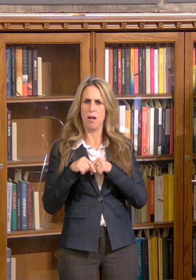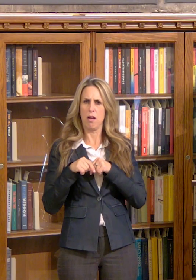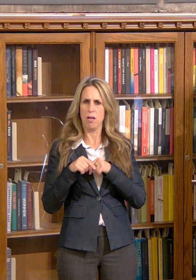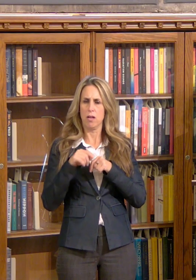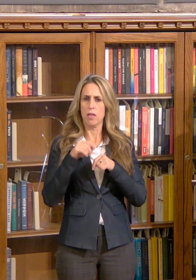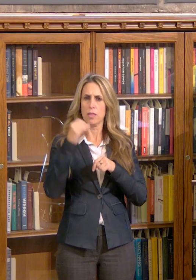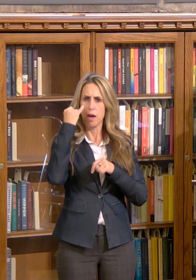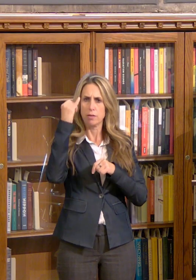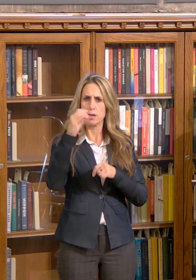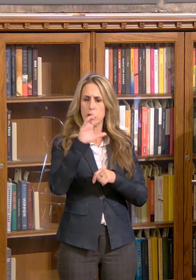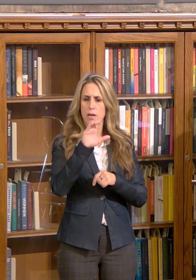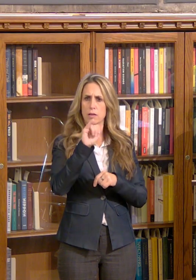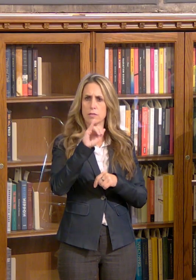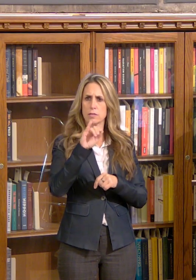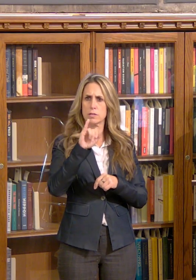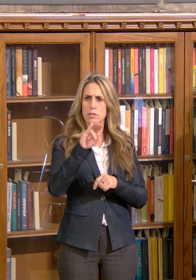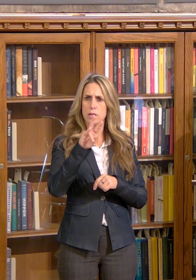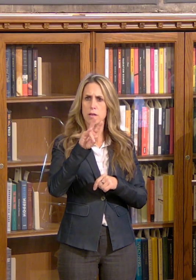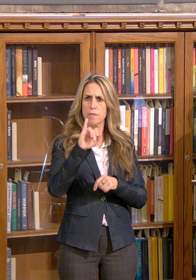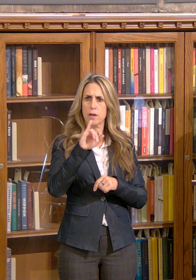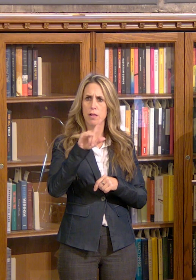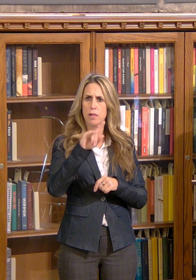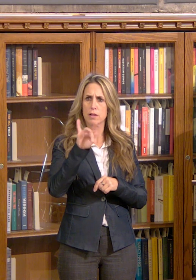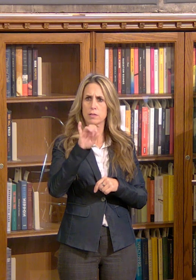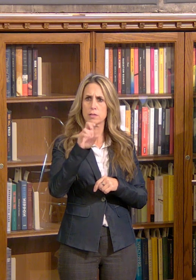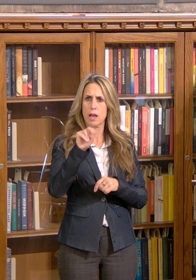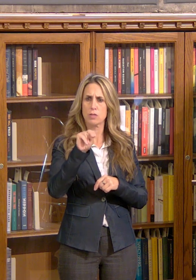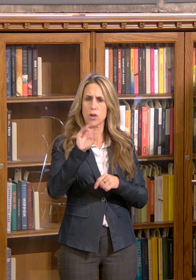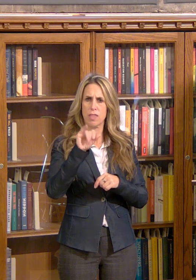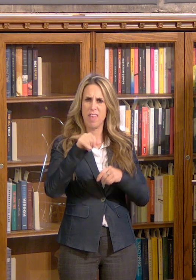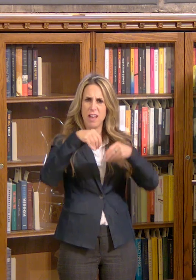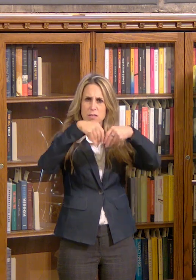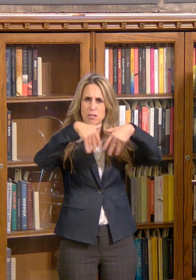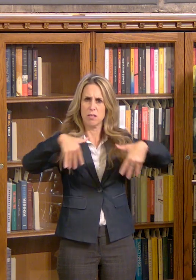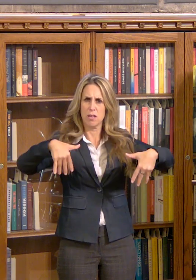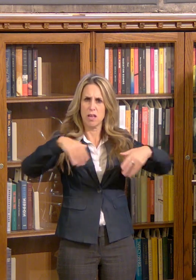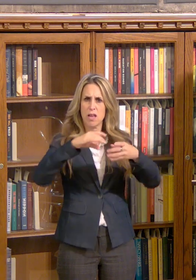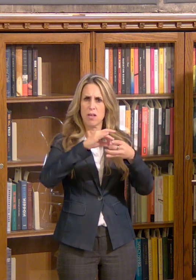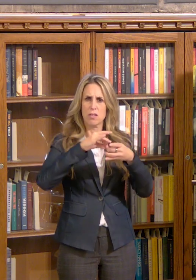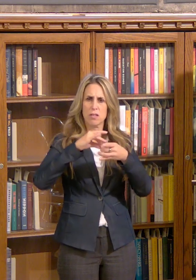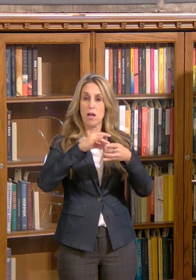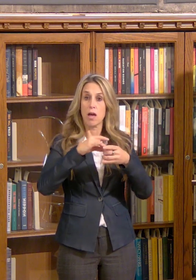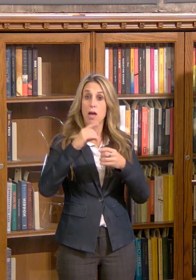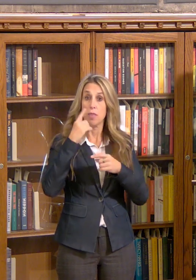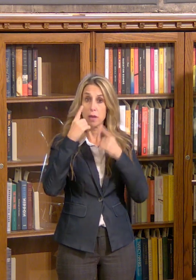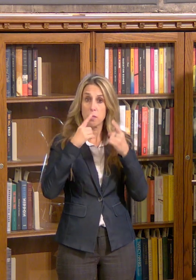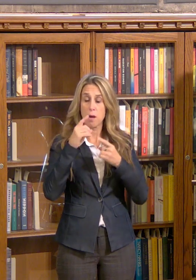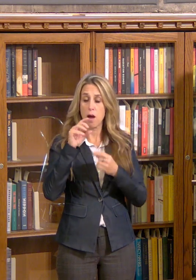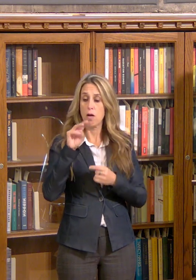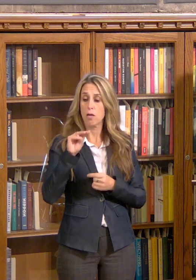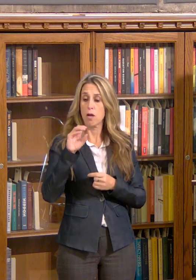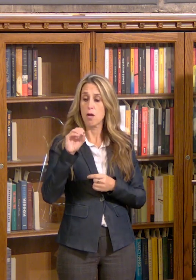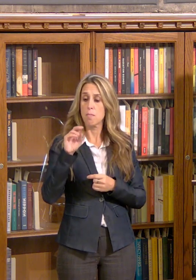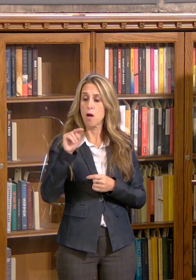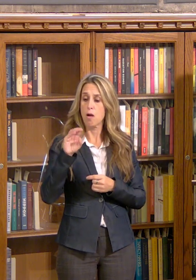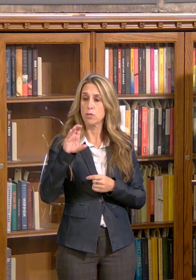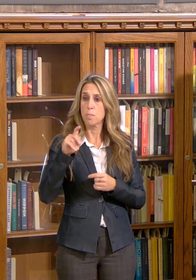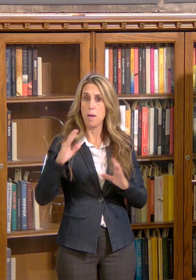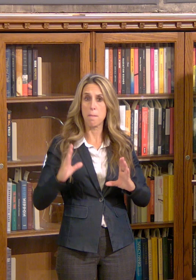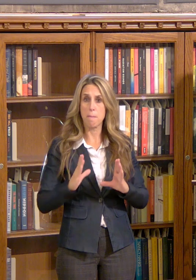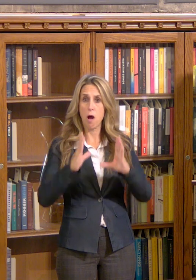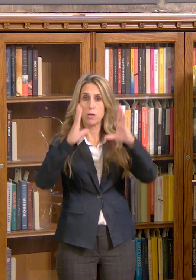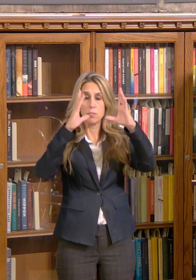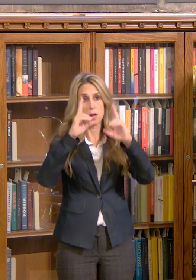Civilization means these hierarchal relationships right Monument building is also a component of of what's considered to